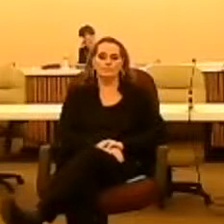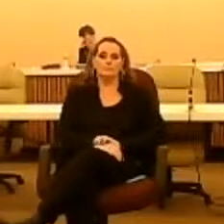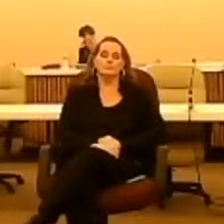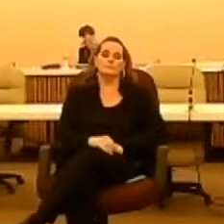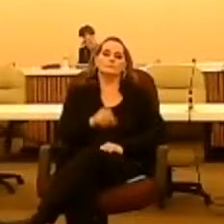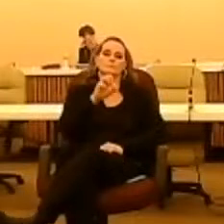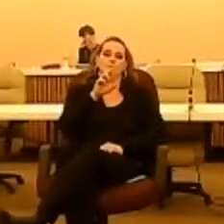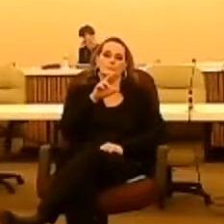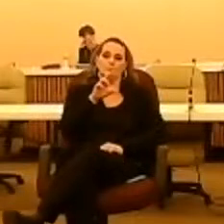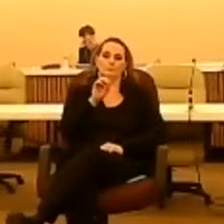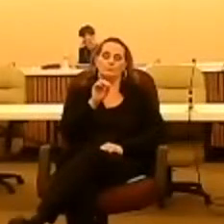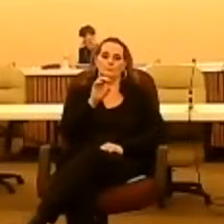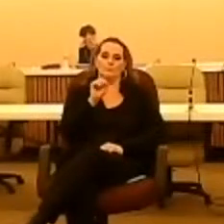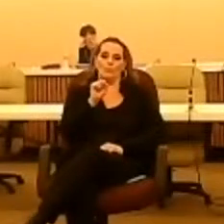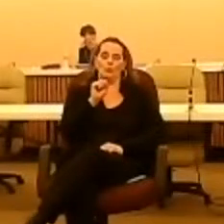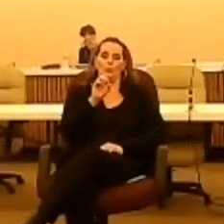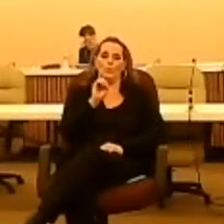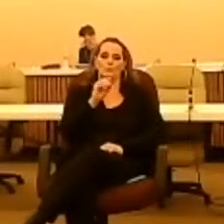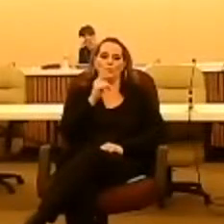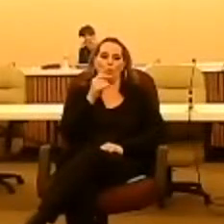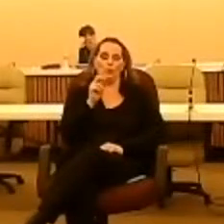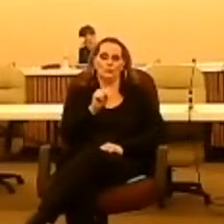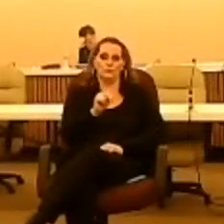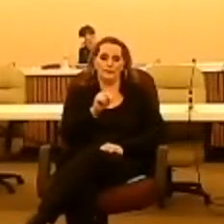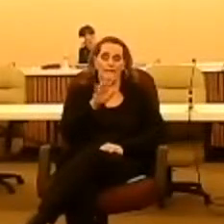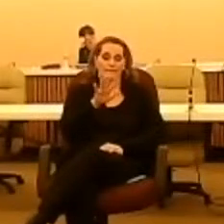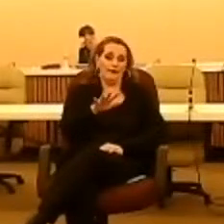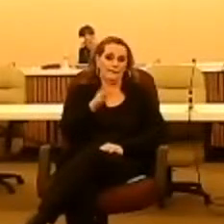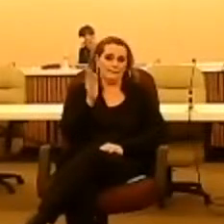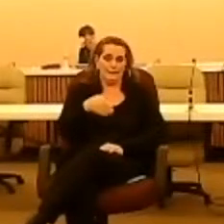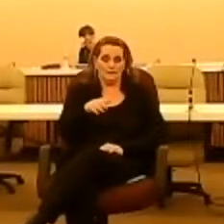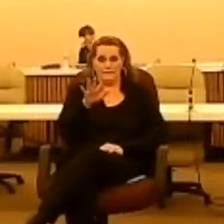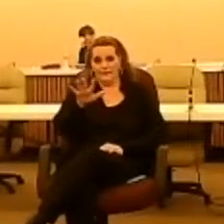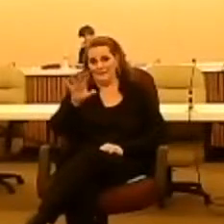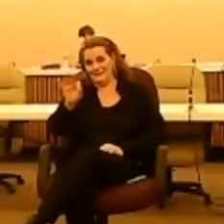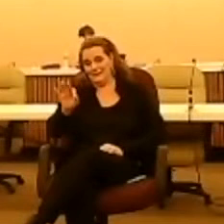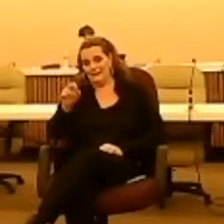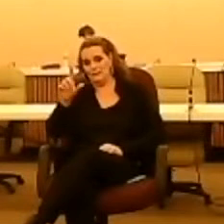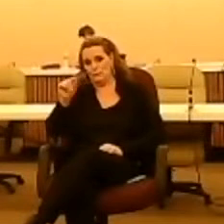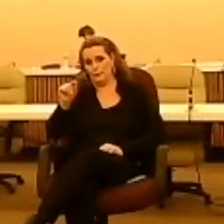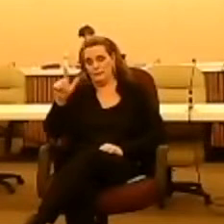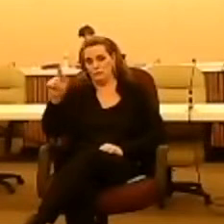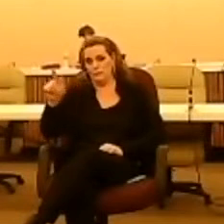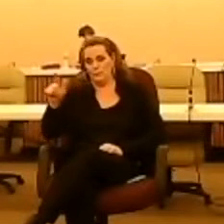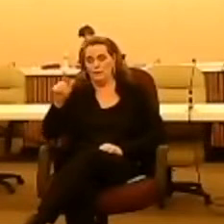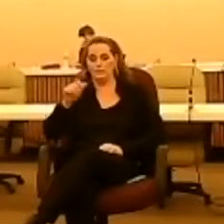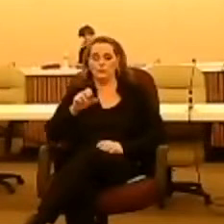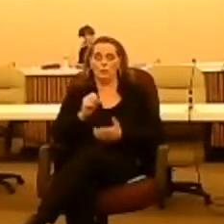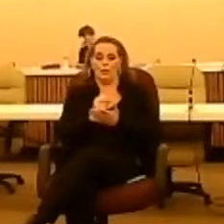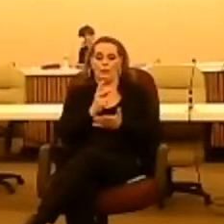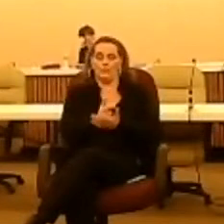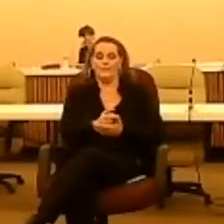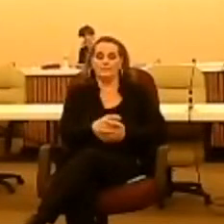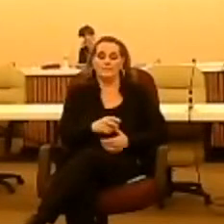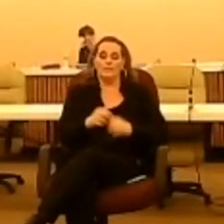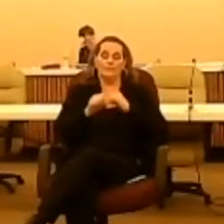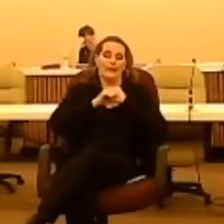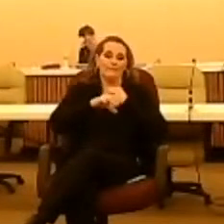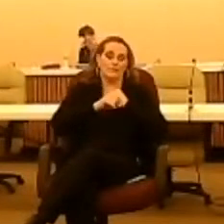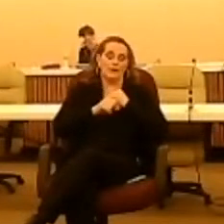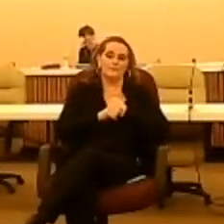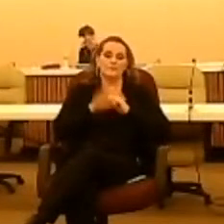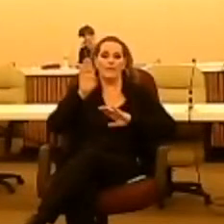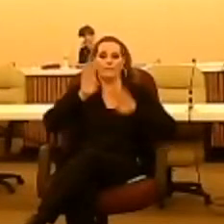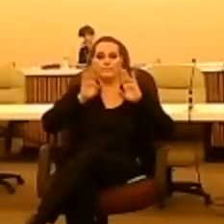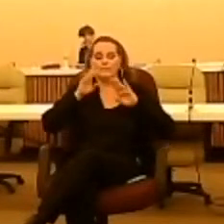Mr. Supervisor, fellow town board members, I have resolution 5-59, 2021 to authorize the advertisement of bids for